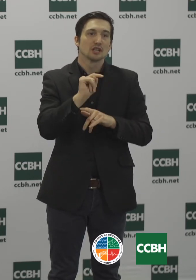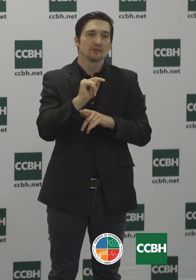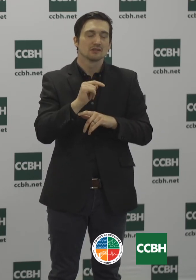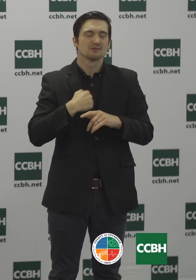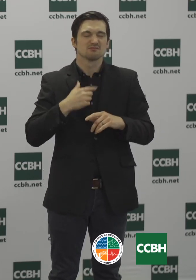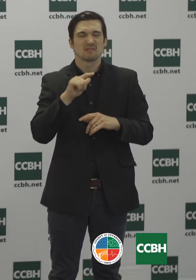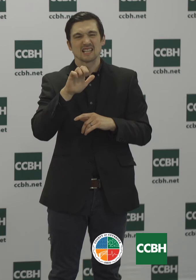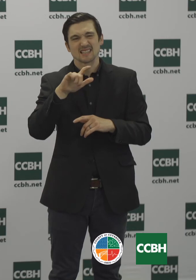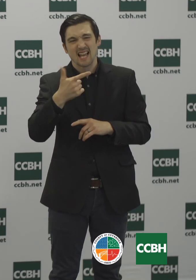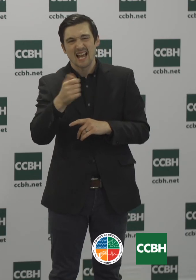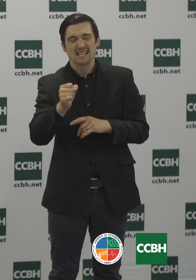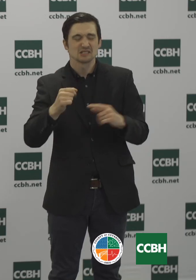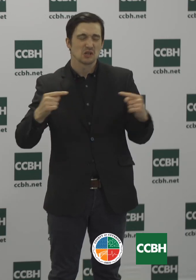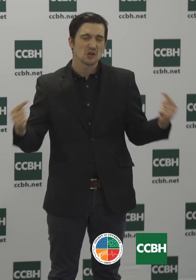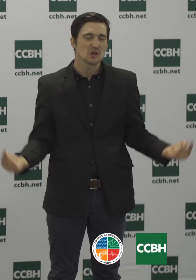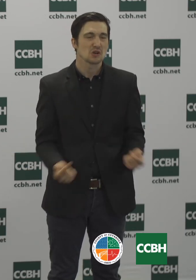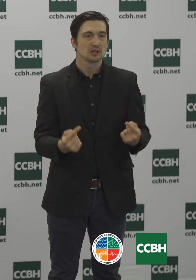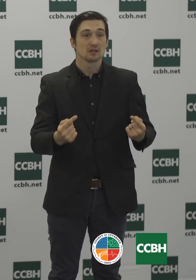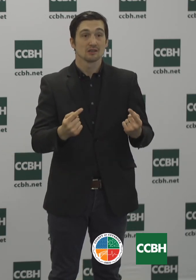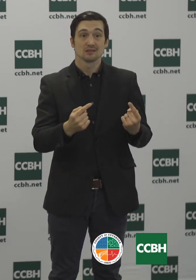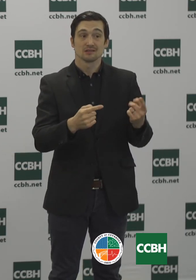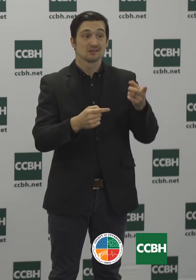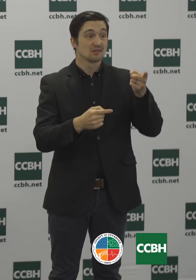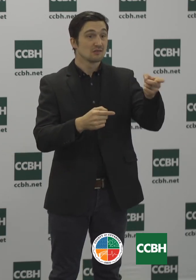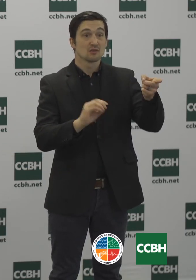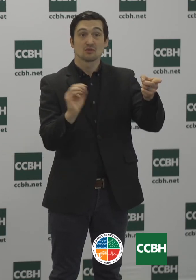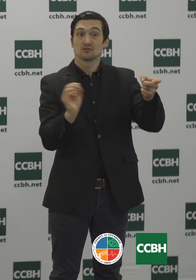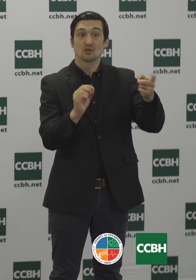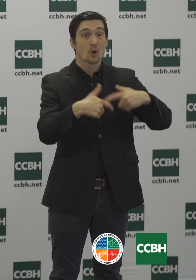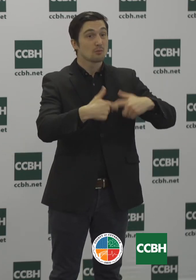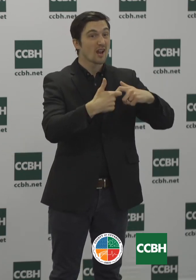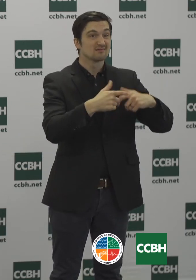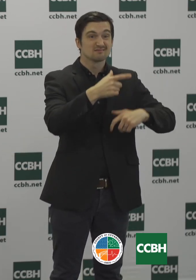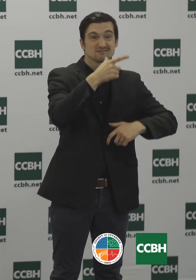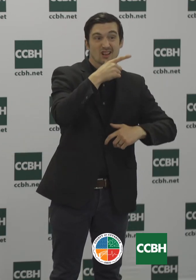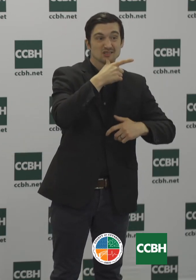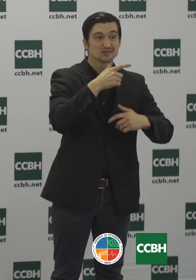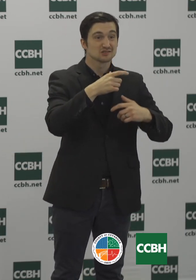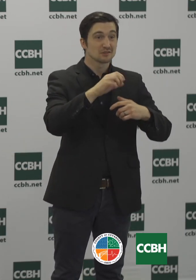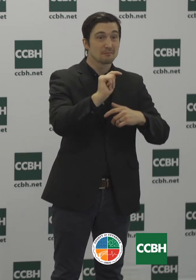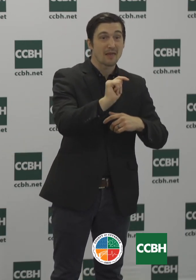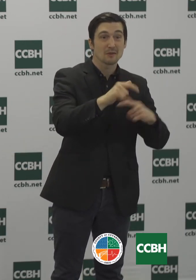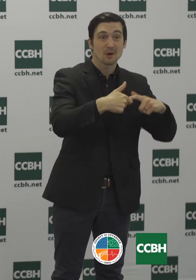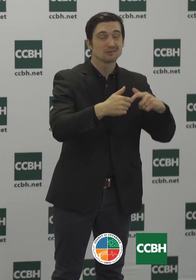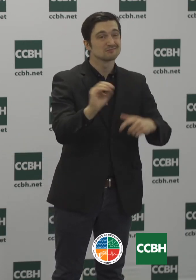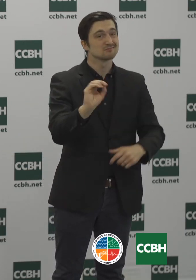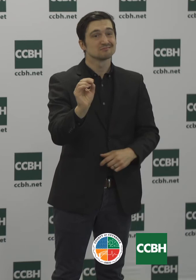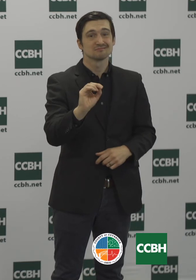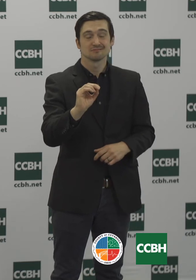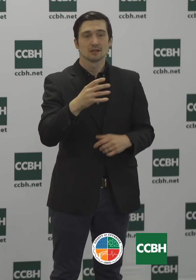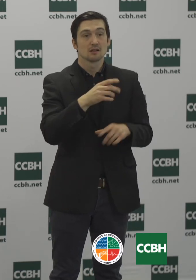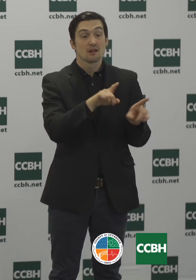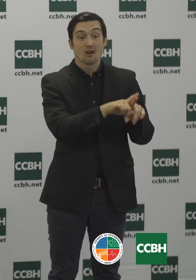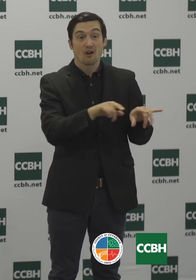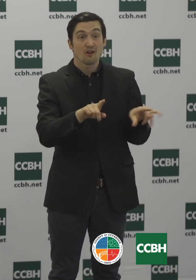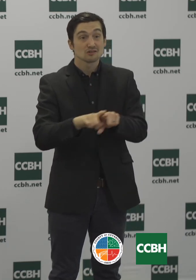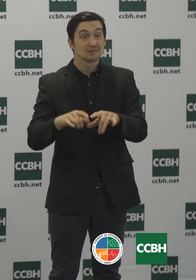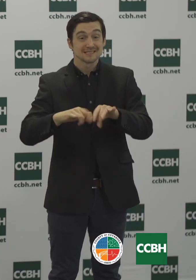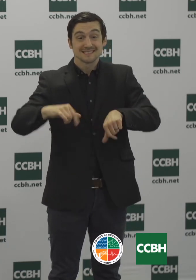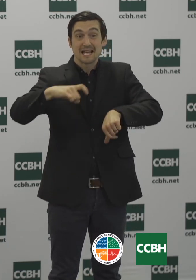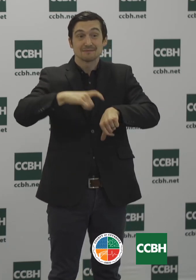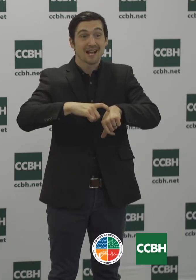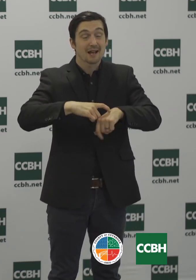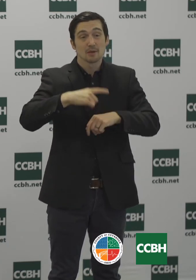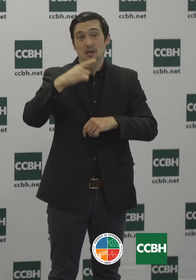and there's no such thing as a lunch break or a bathroom break. And it's mentally challenging, all while doing that sacrificing